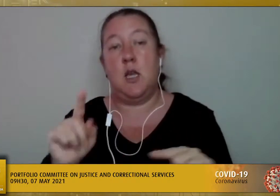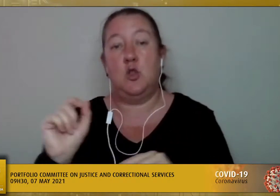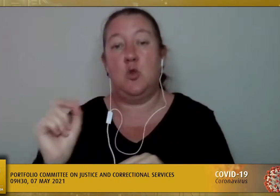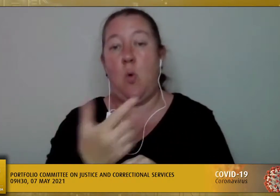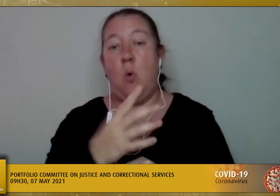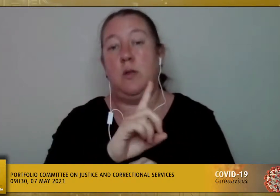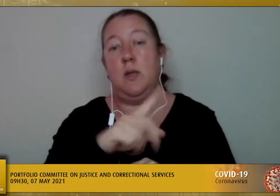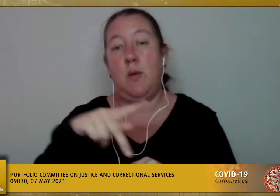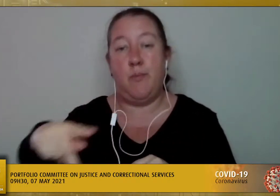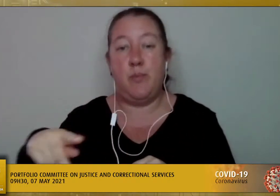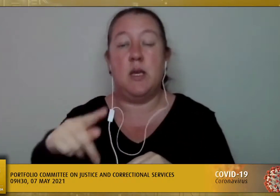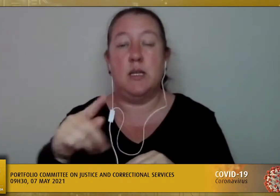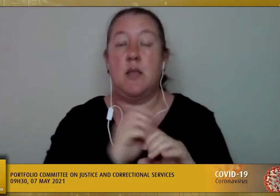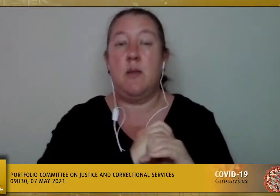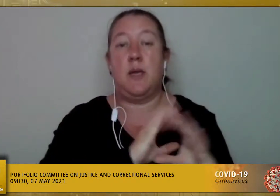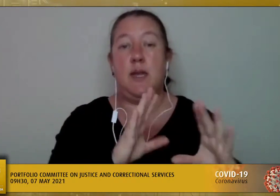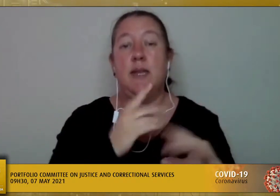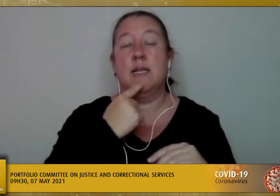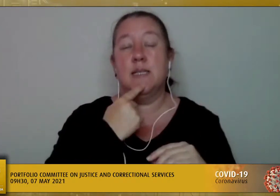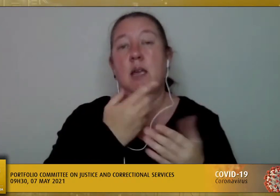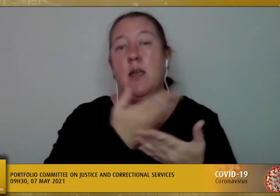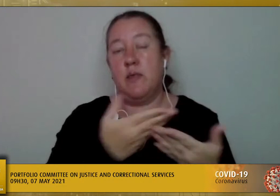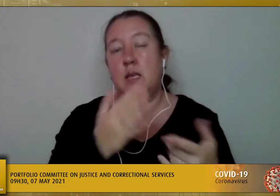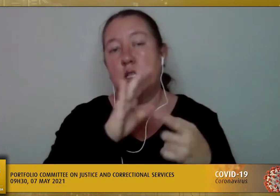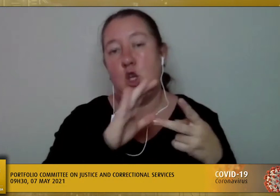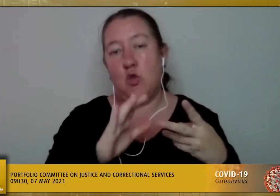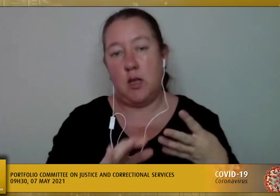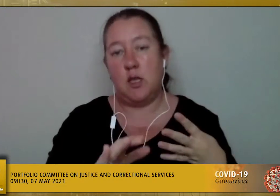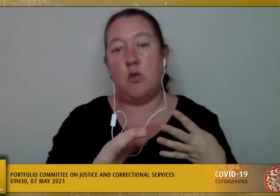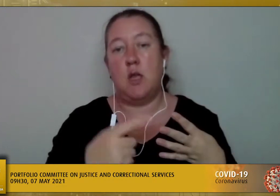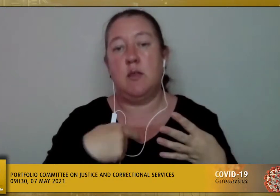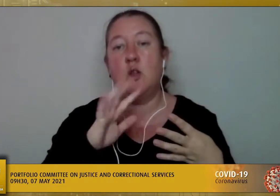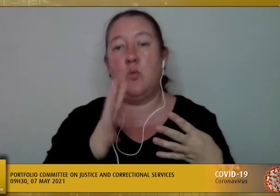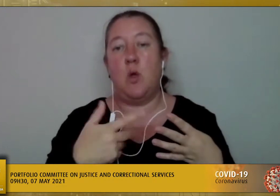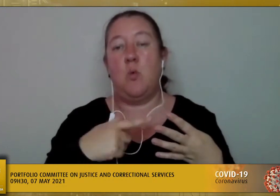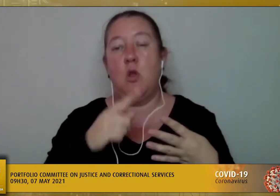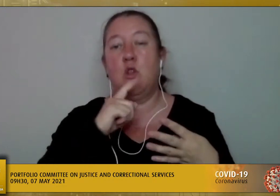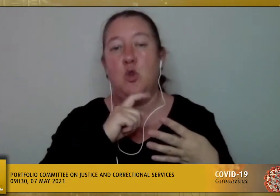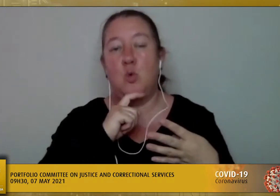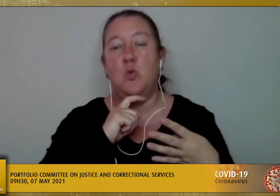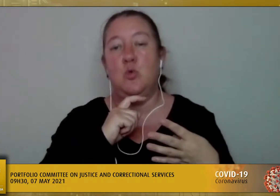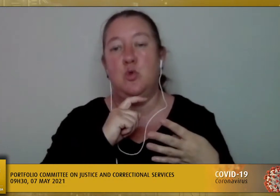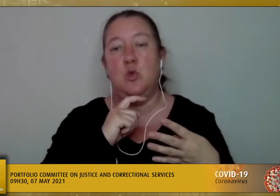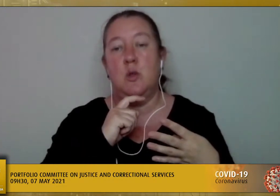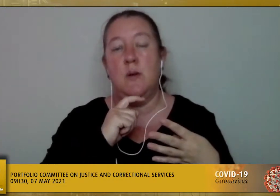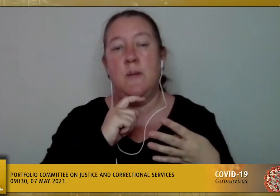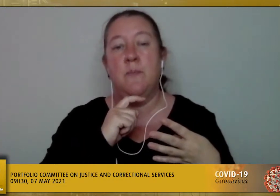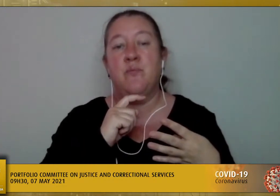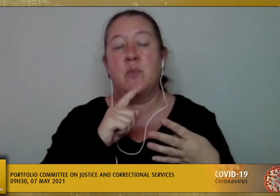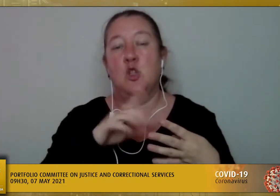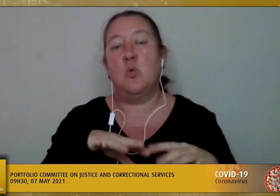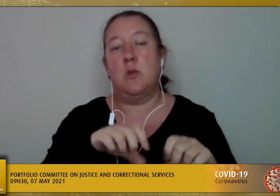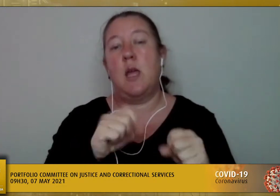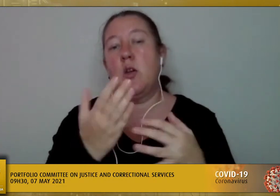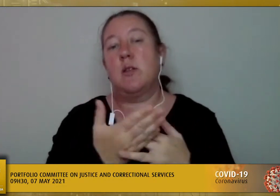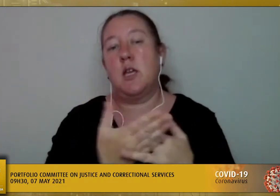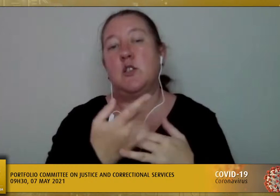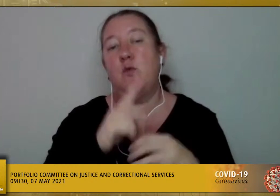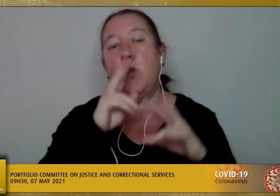dpps right in the beginning saying these are the criteria that we will use um to take on cases for